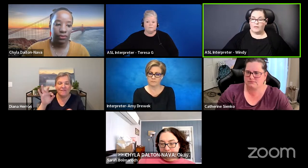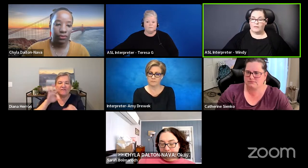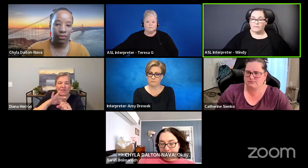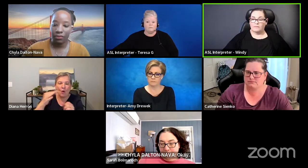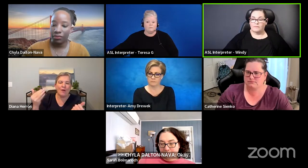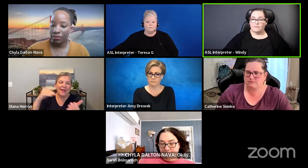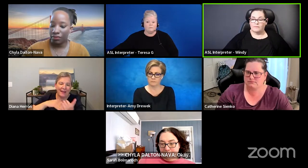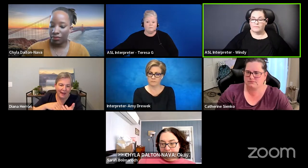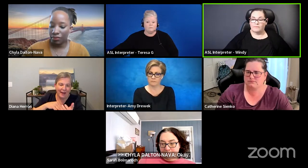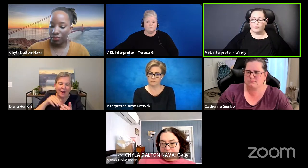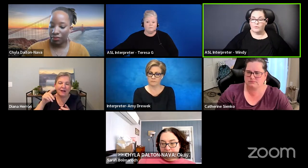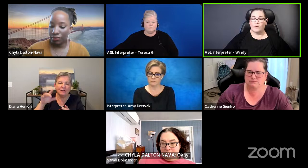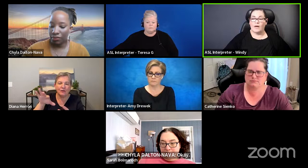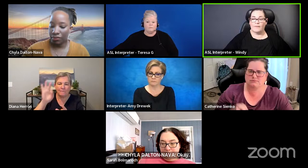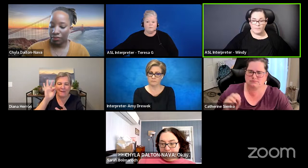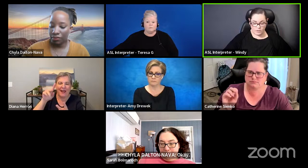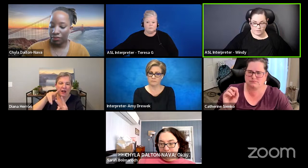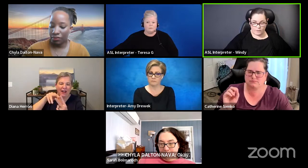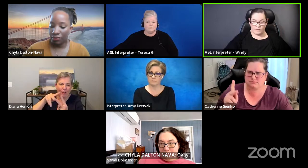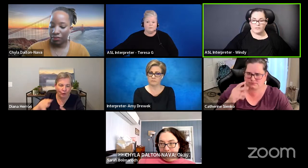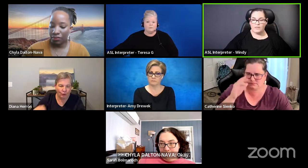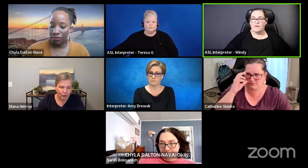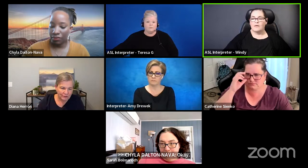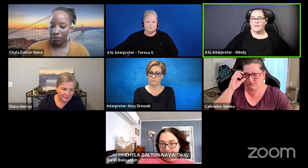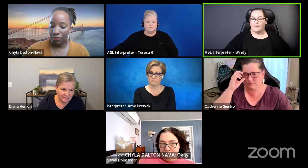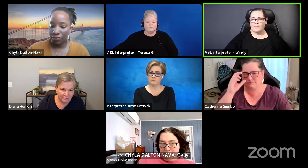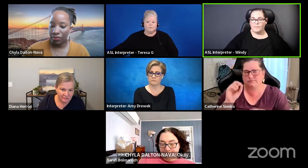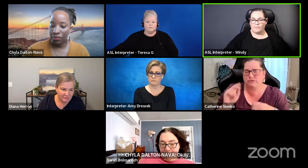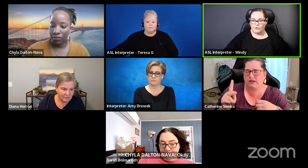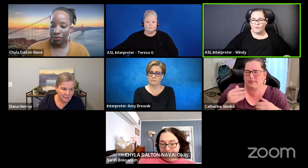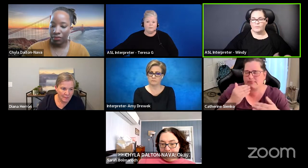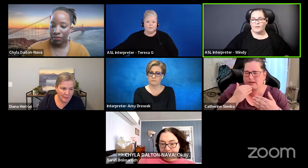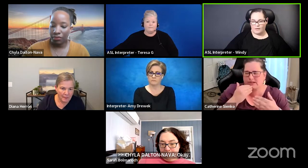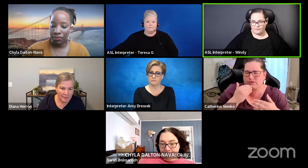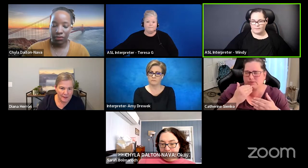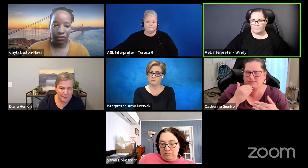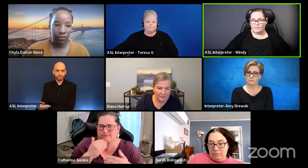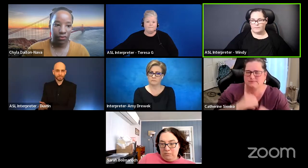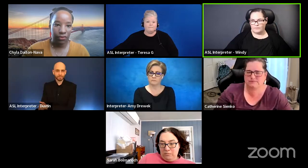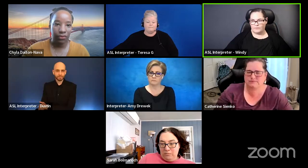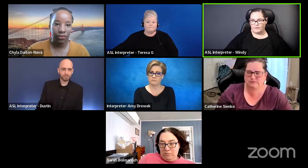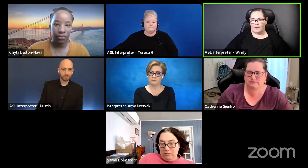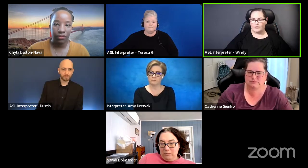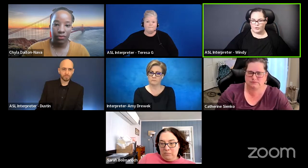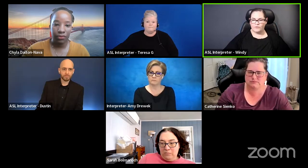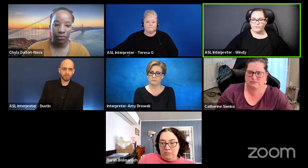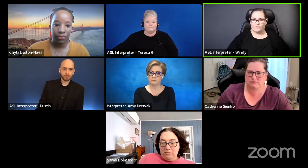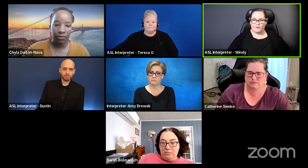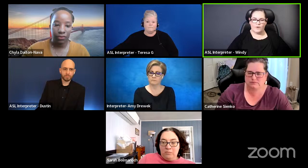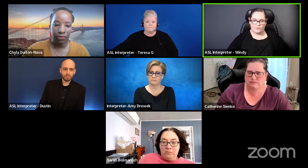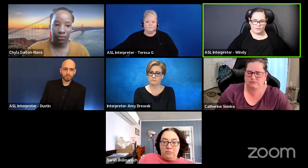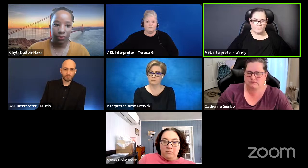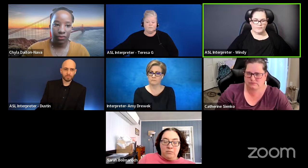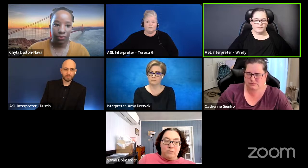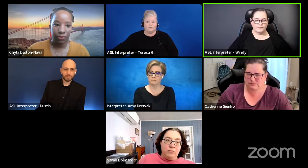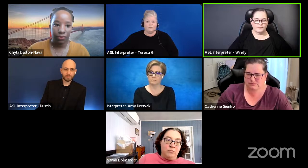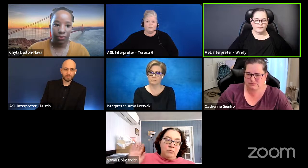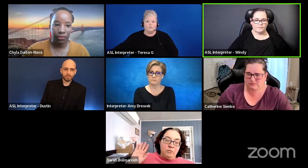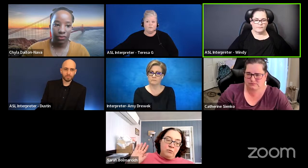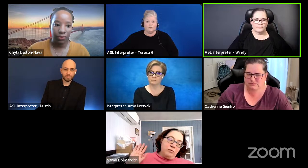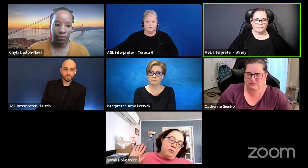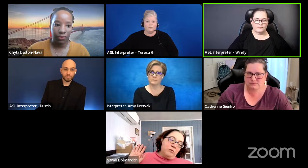2 who got the most votes, that we do a runoff and choose from those.